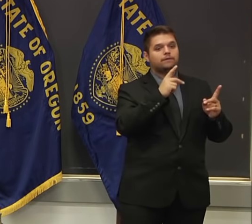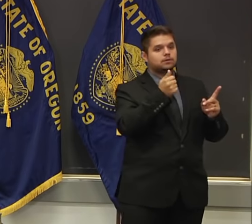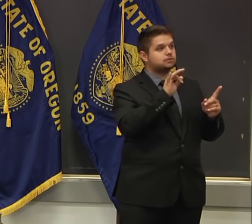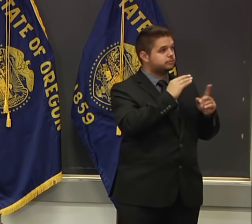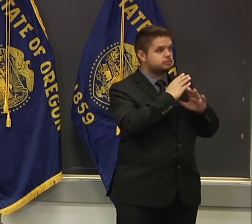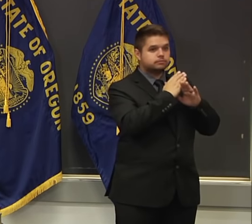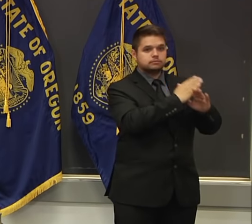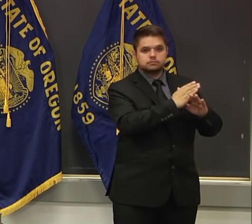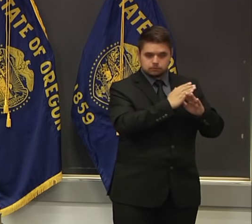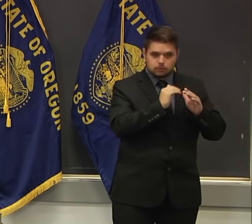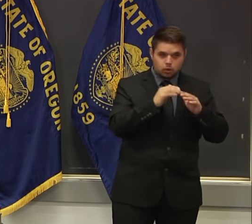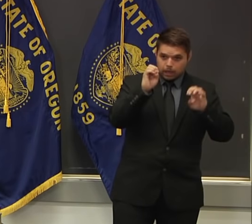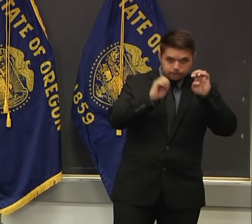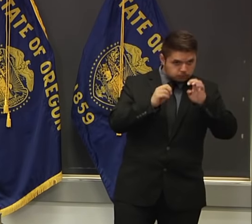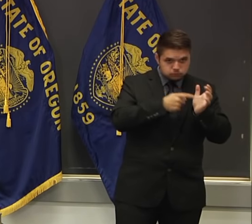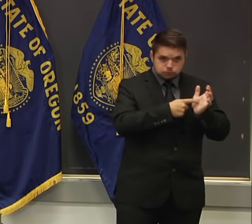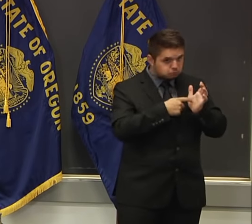test required.